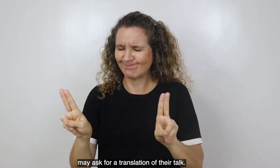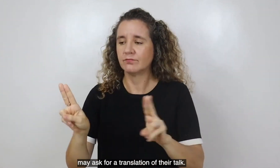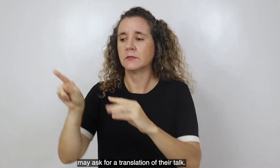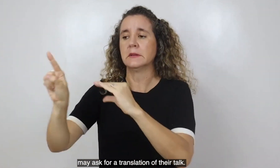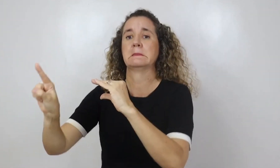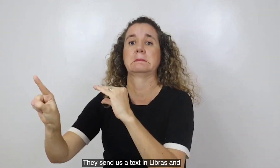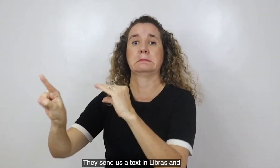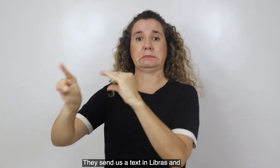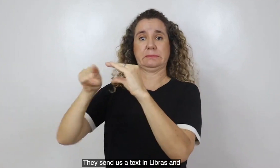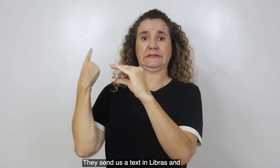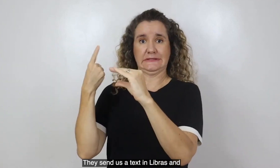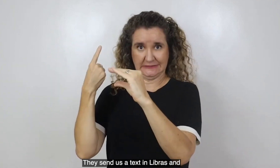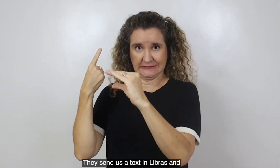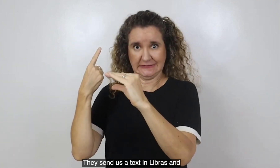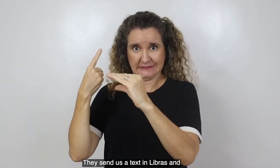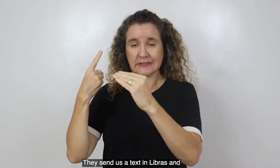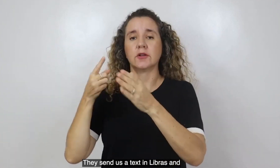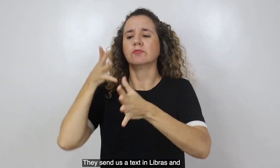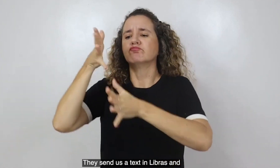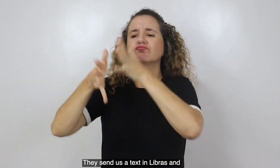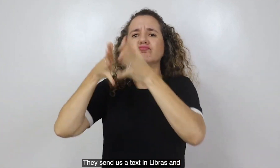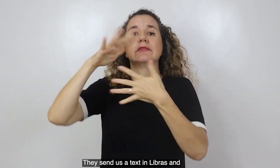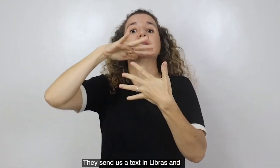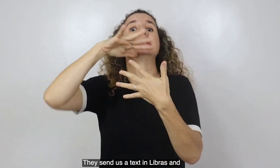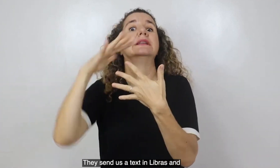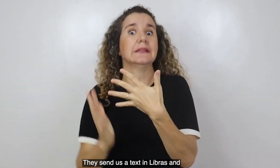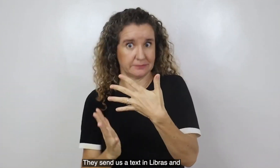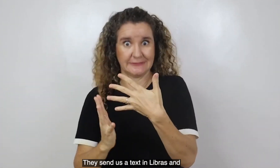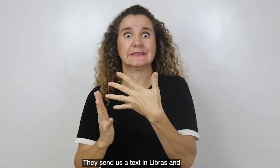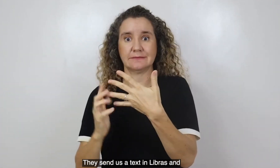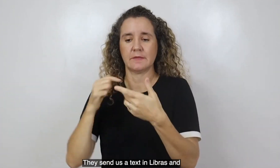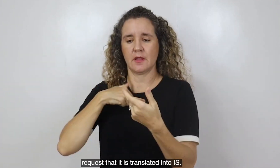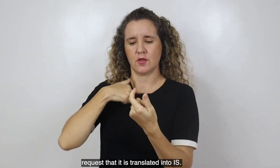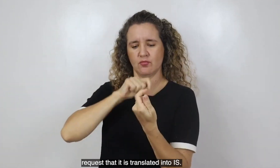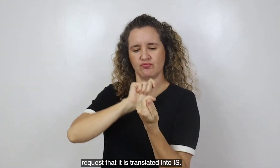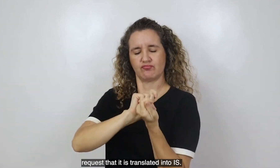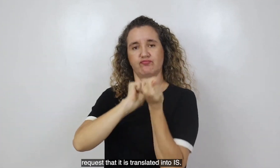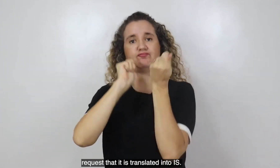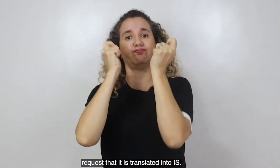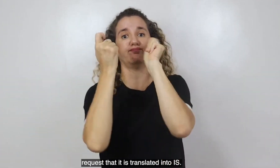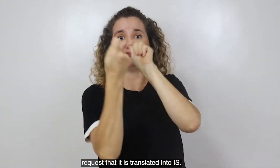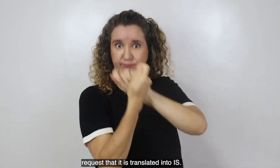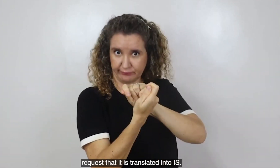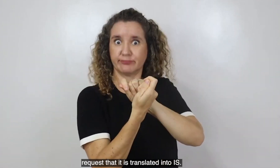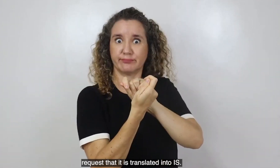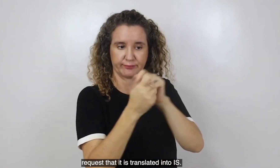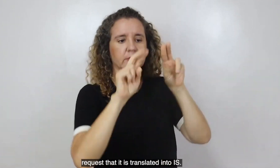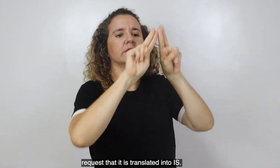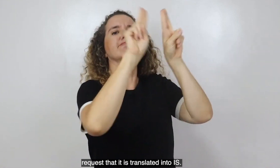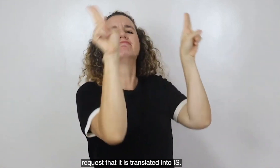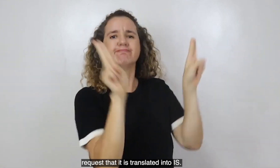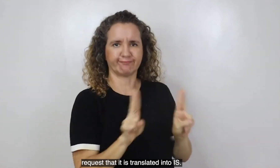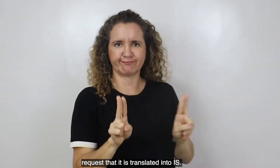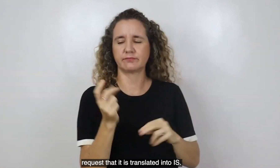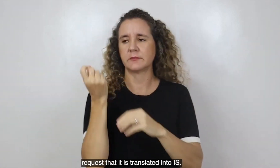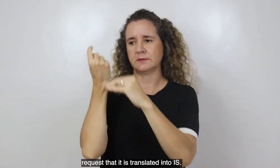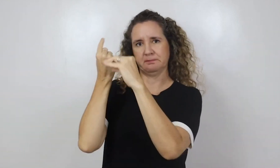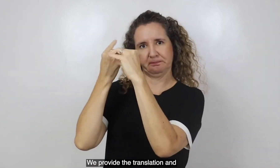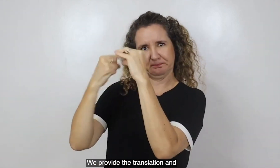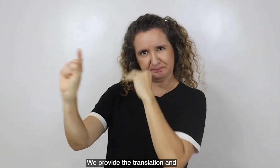talk. They send us a text in Libras and request that it is translated into IS. We